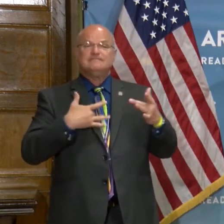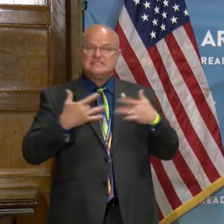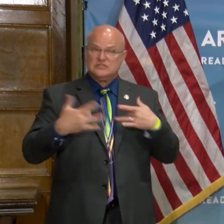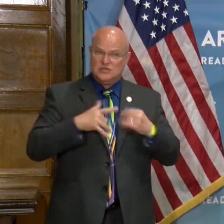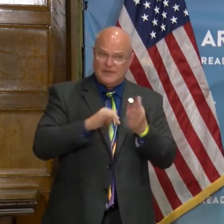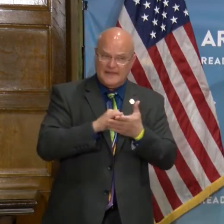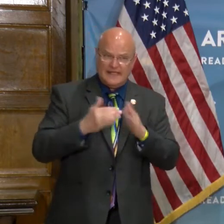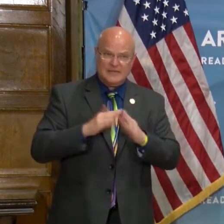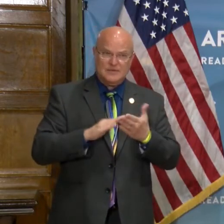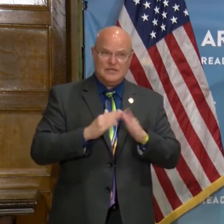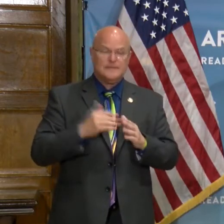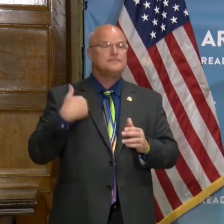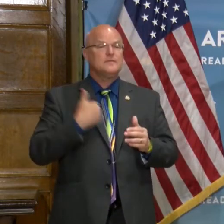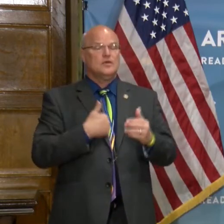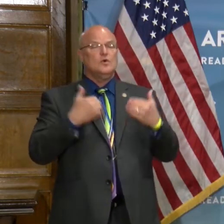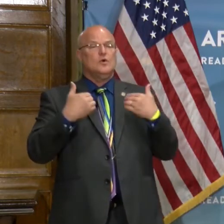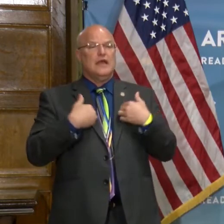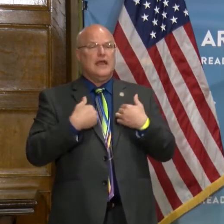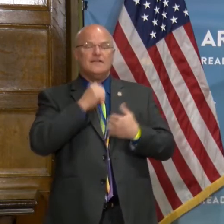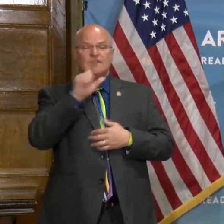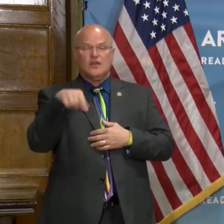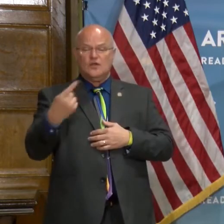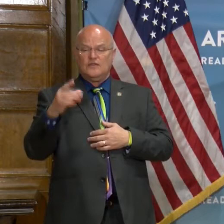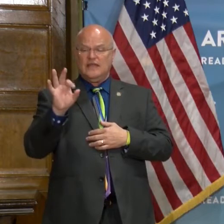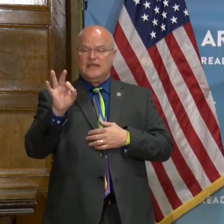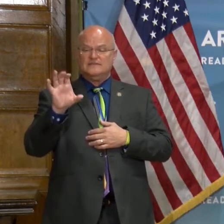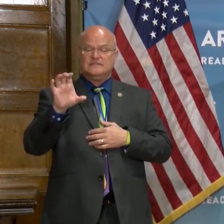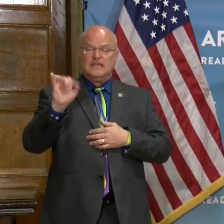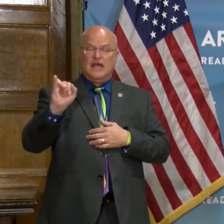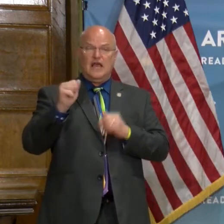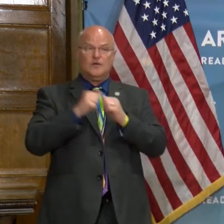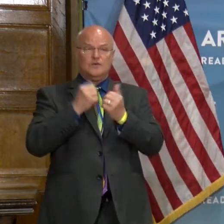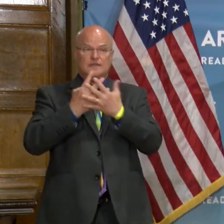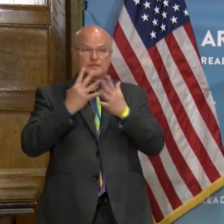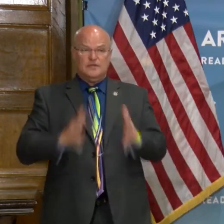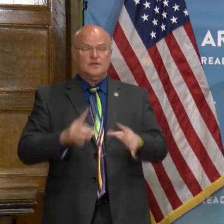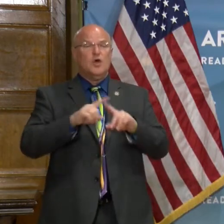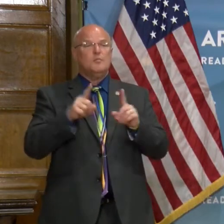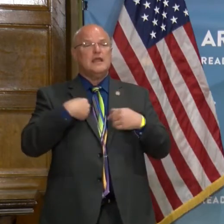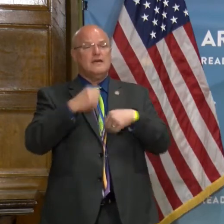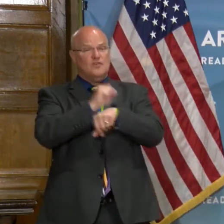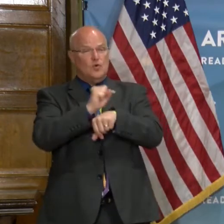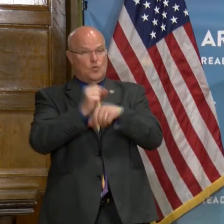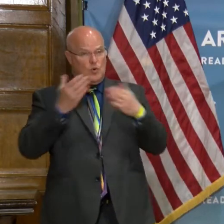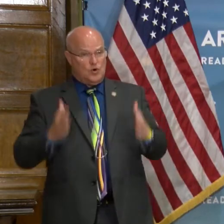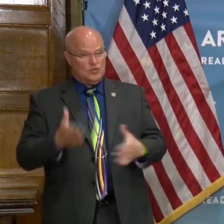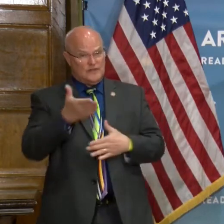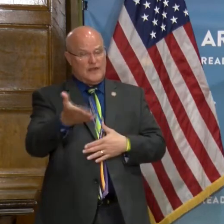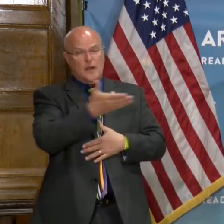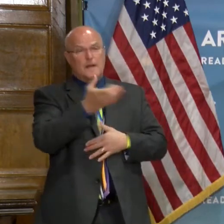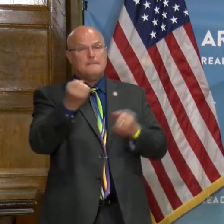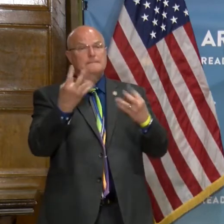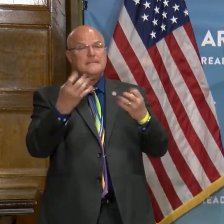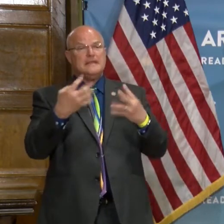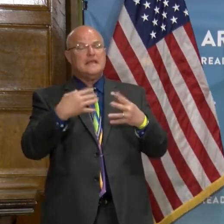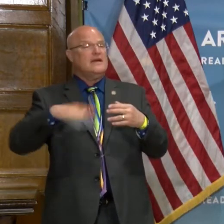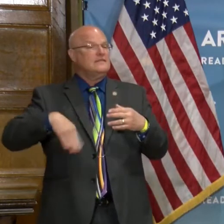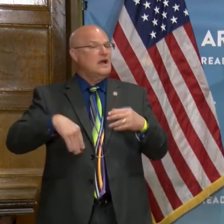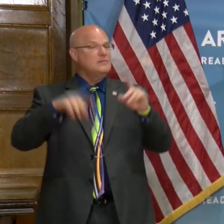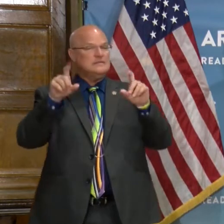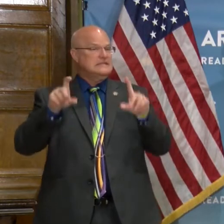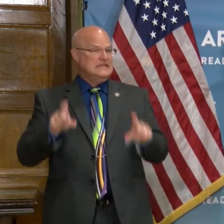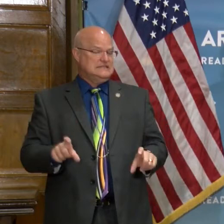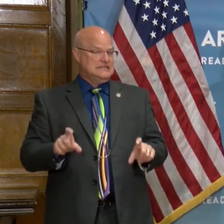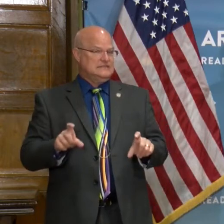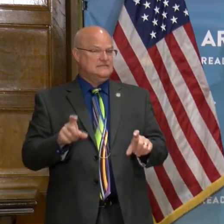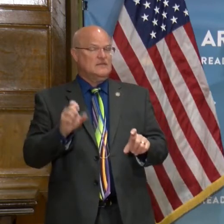about. We have not just the FCI with the inmates, but we also have workers there, many of whom have not yet been